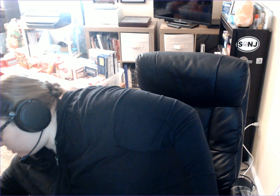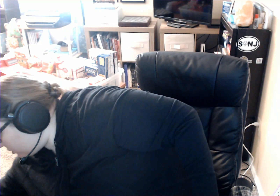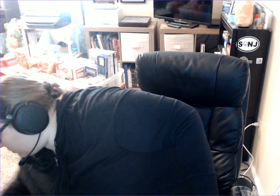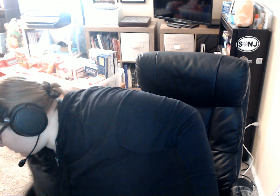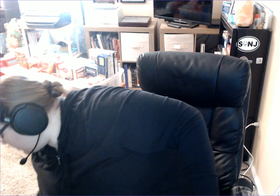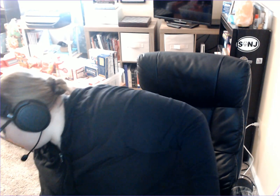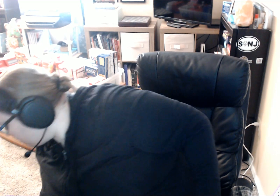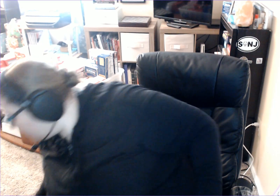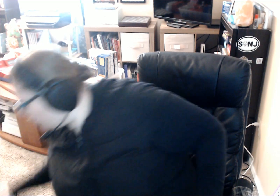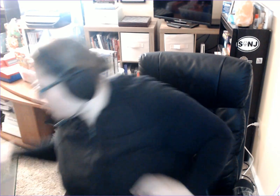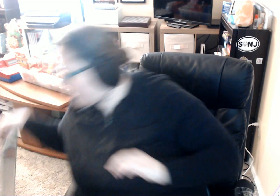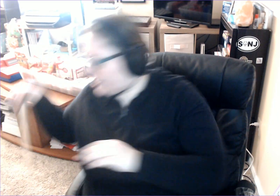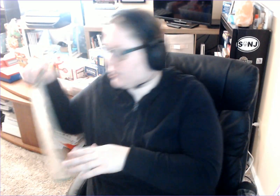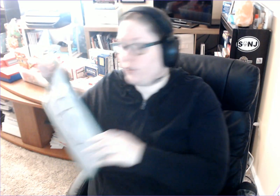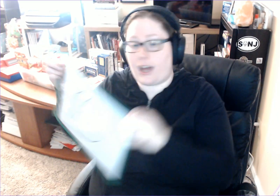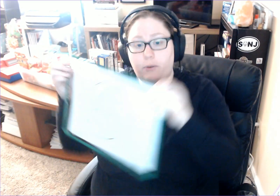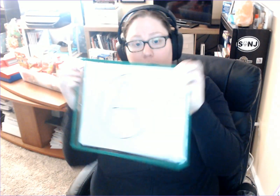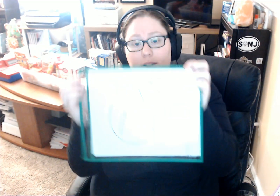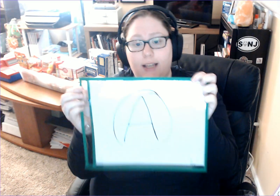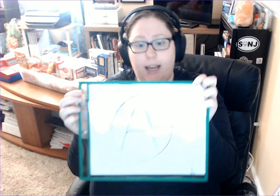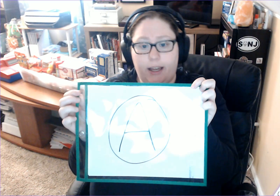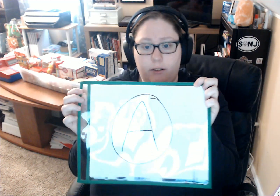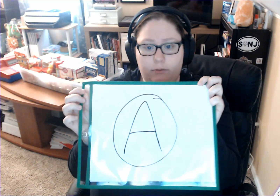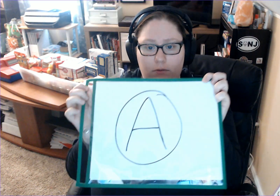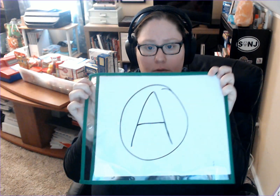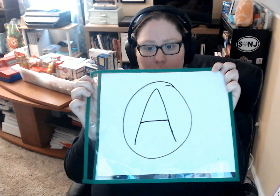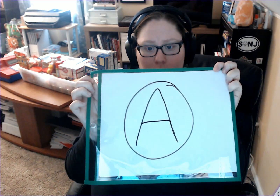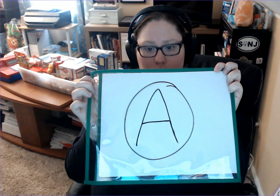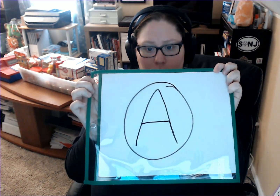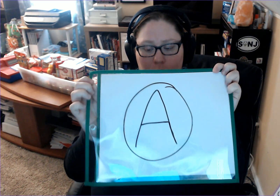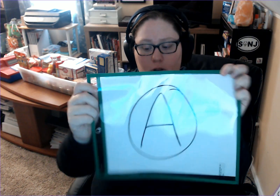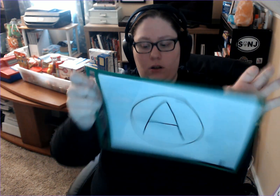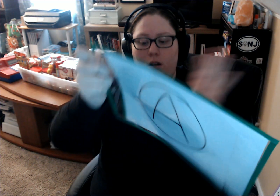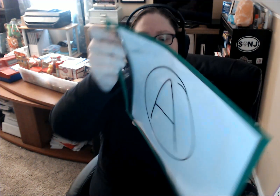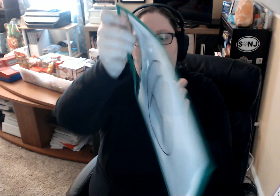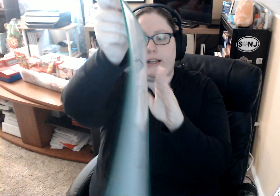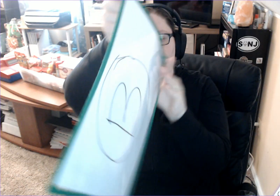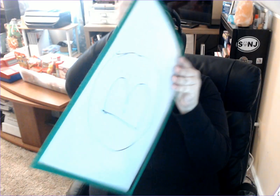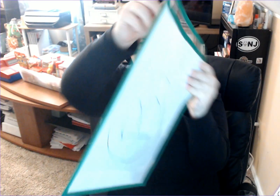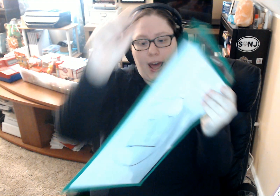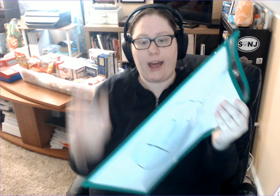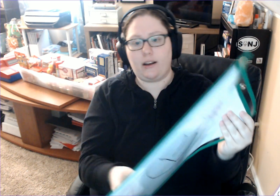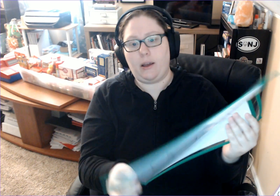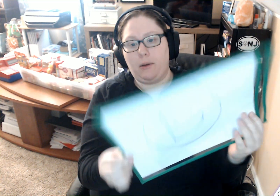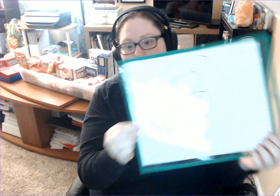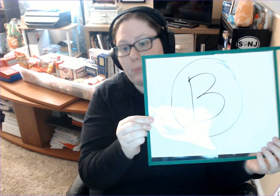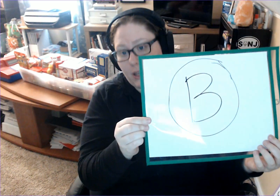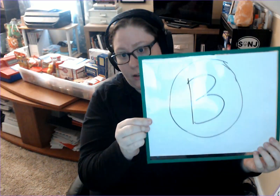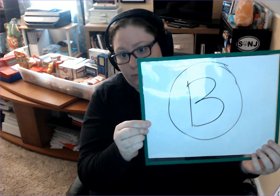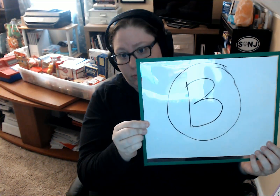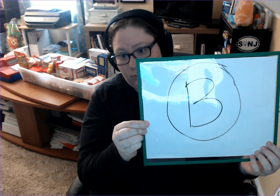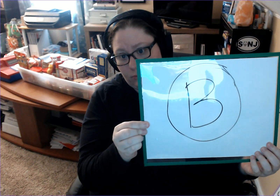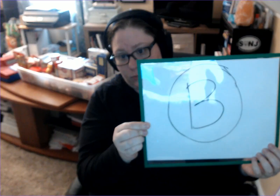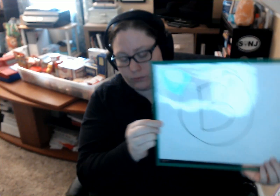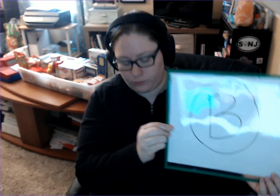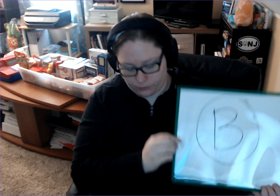sure. Okay, so that one was A. Now let's look at B.